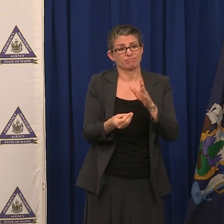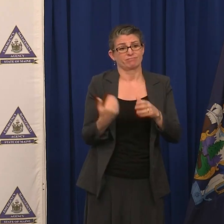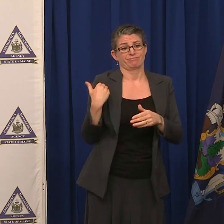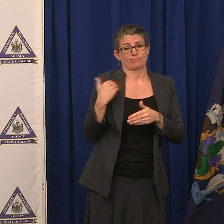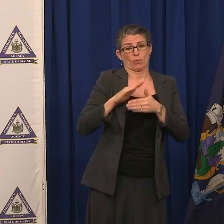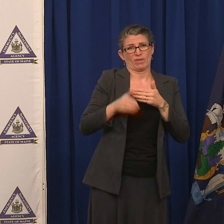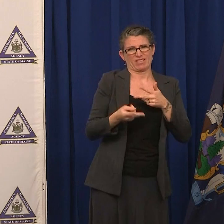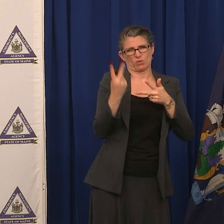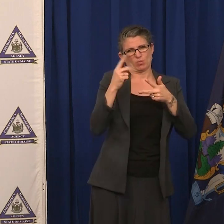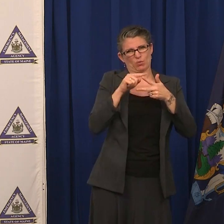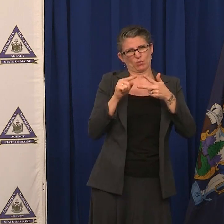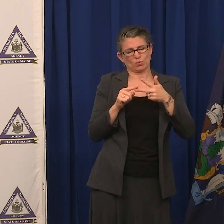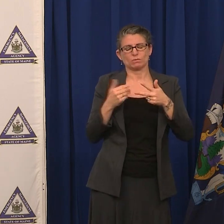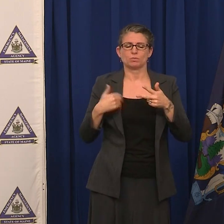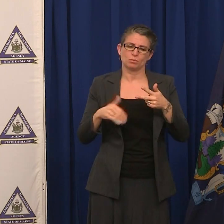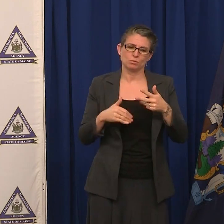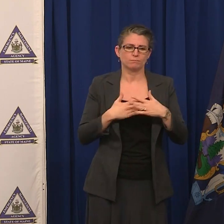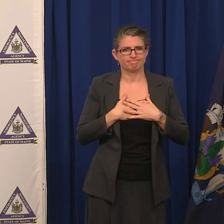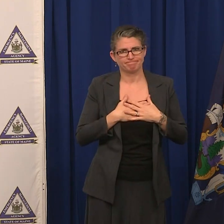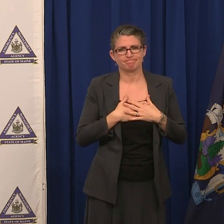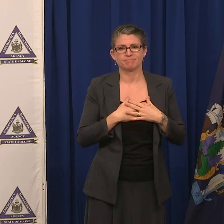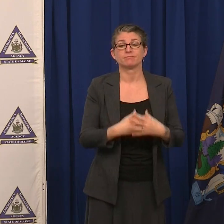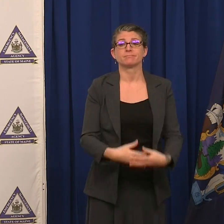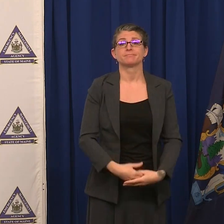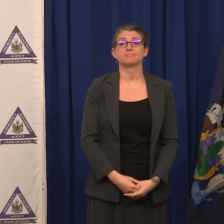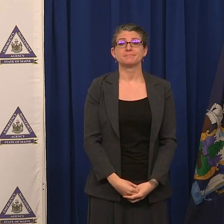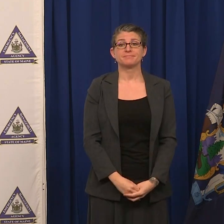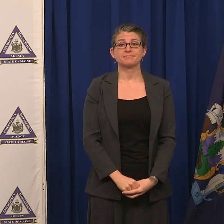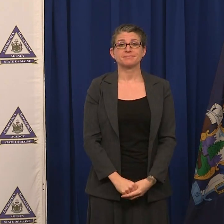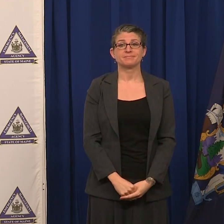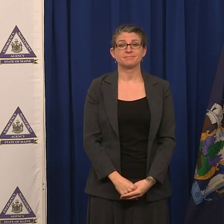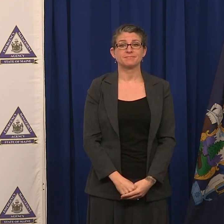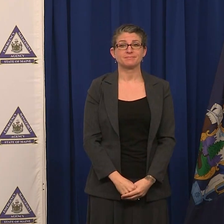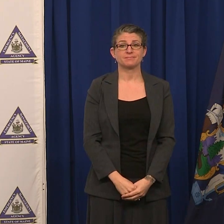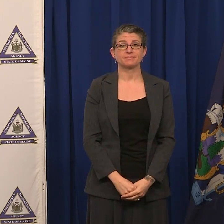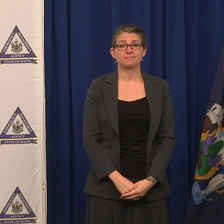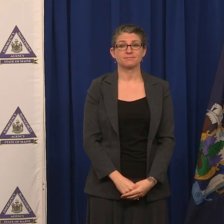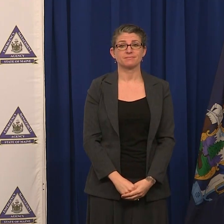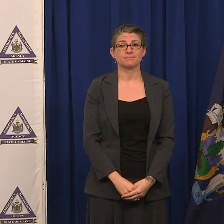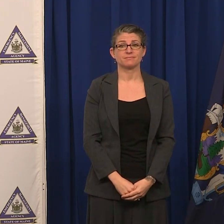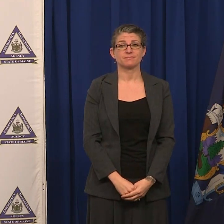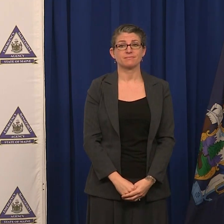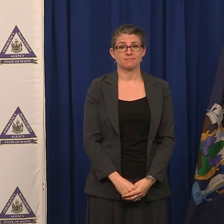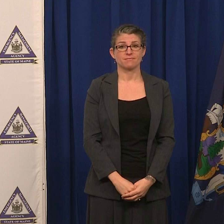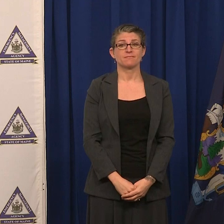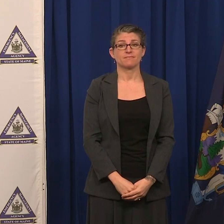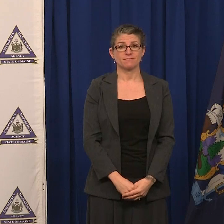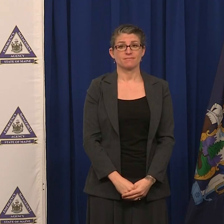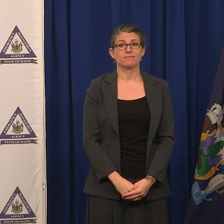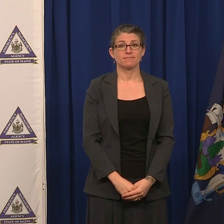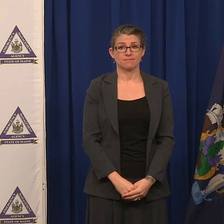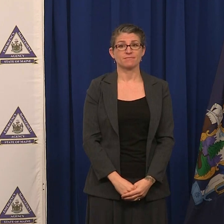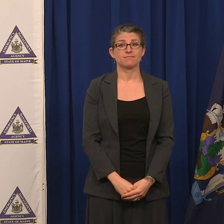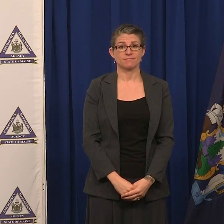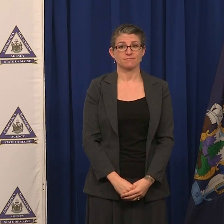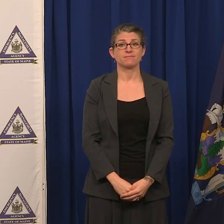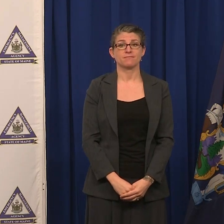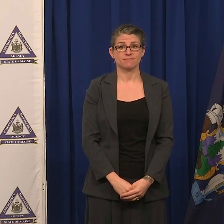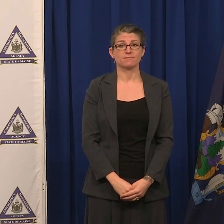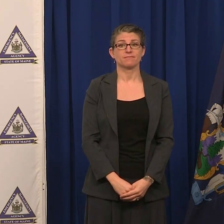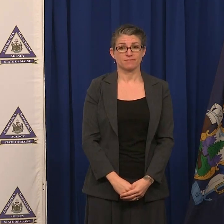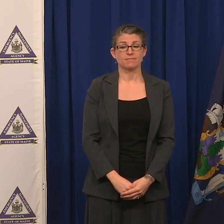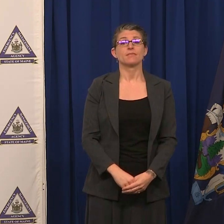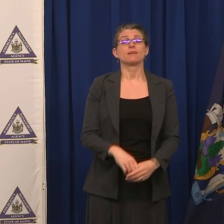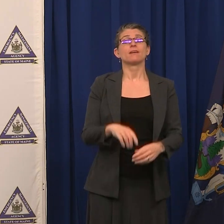Of these cases, approximately 43 are healthcare workers, and our investigation into their